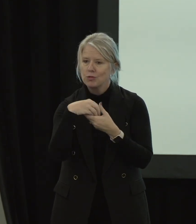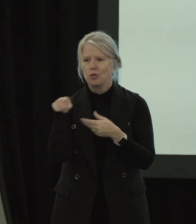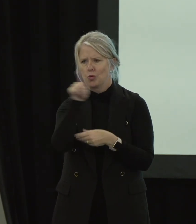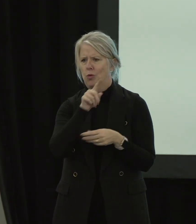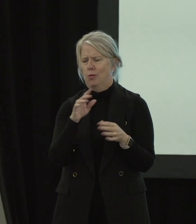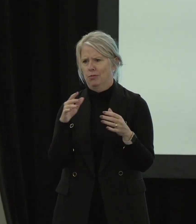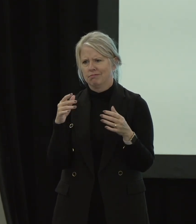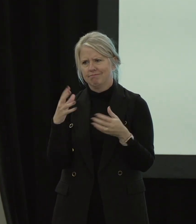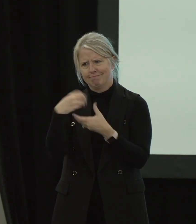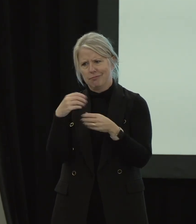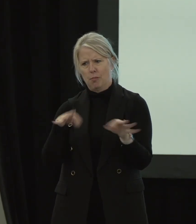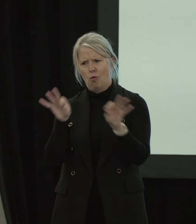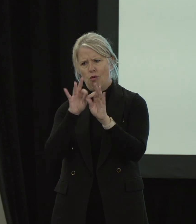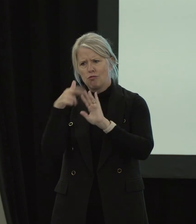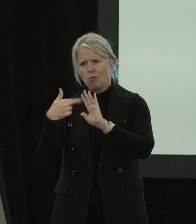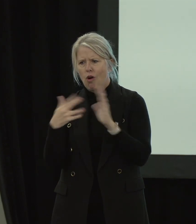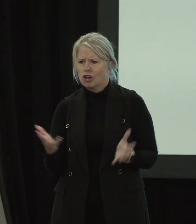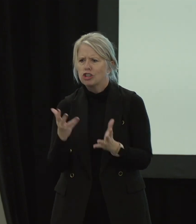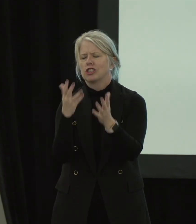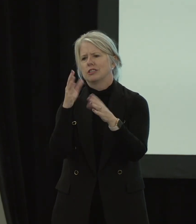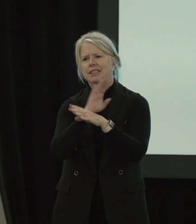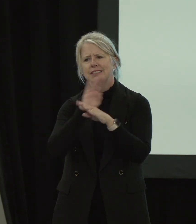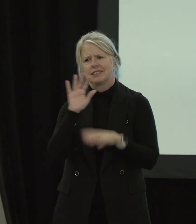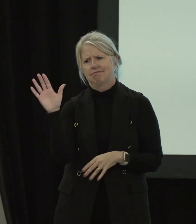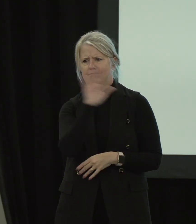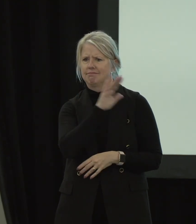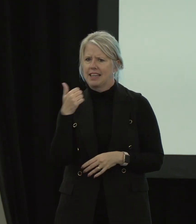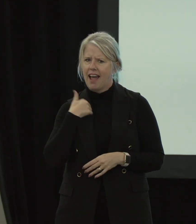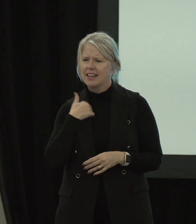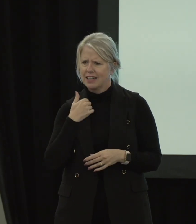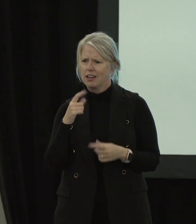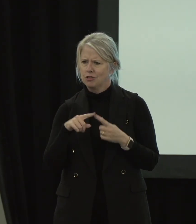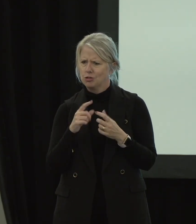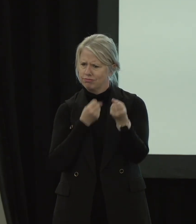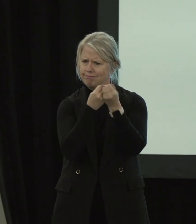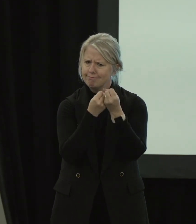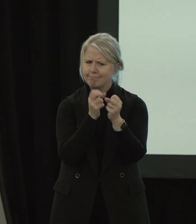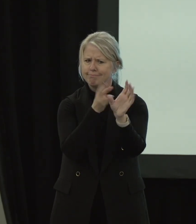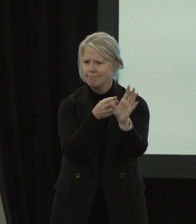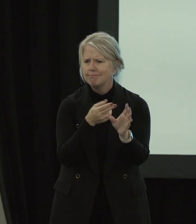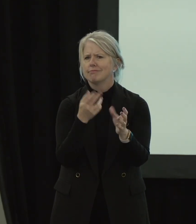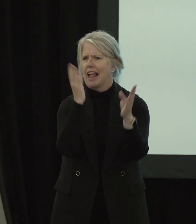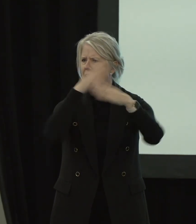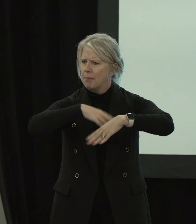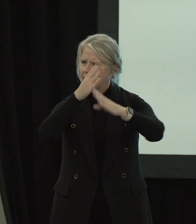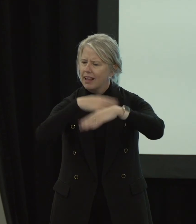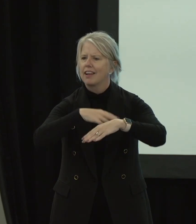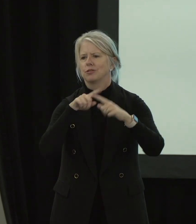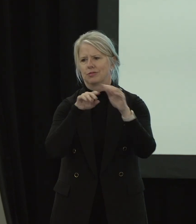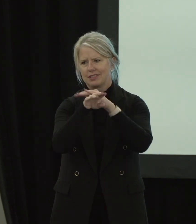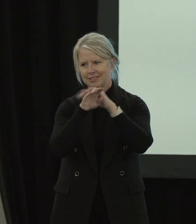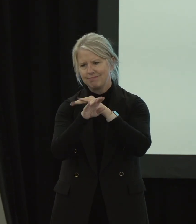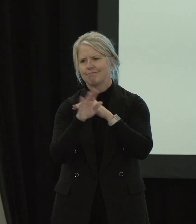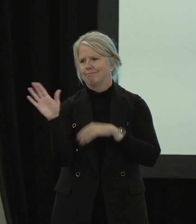a crucial role in encouraging businesses across Canada to get on board and eliminate barriers to